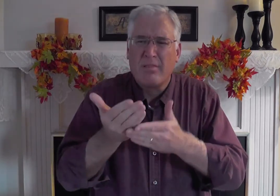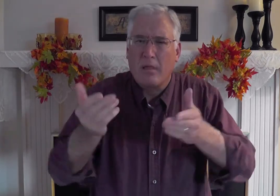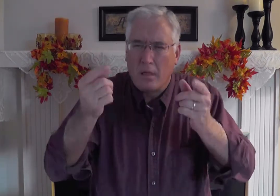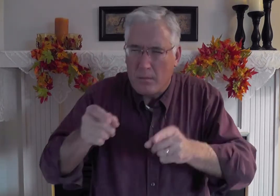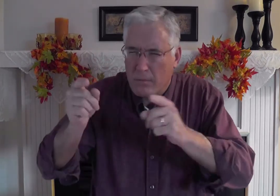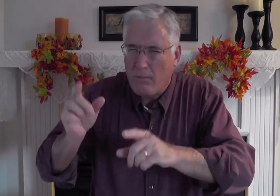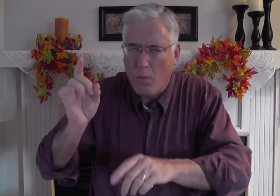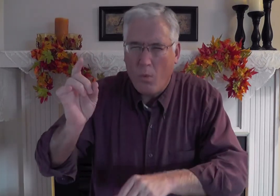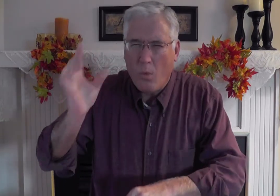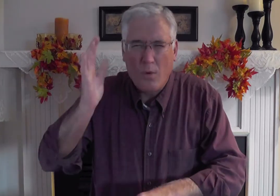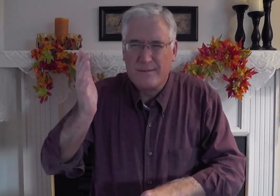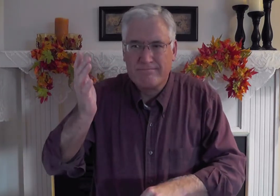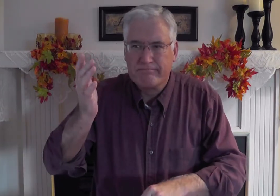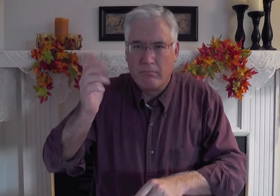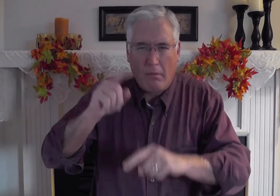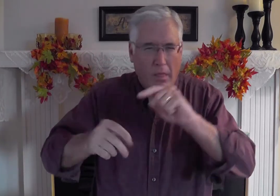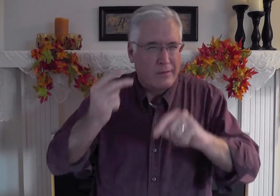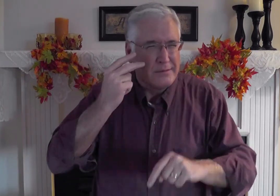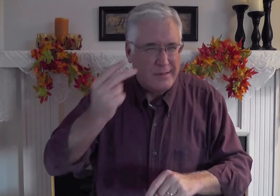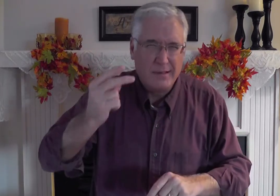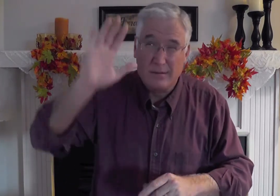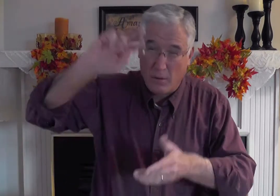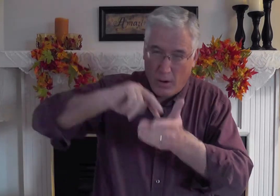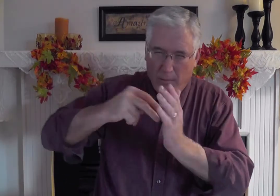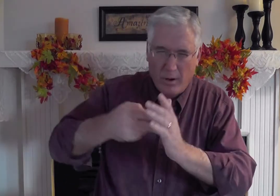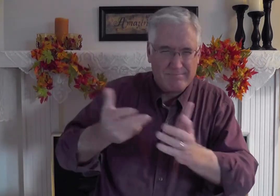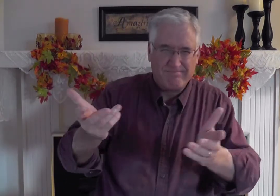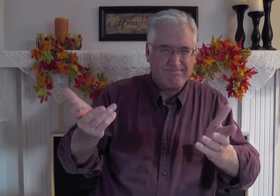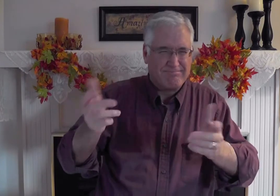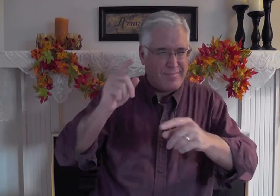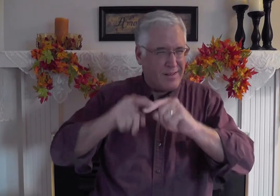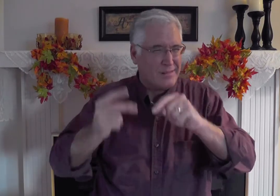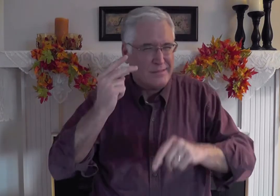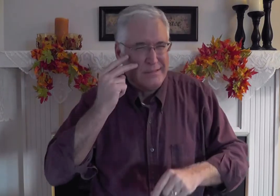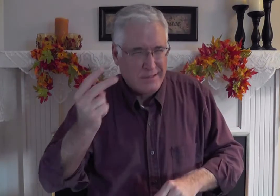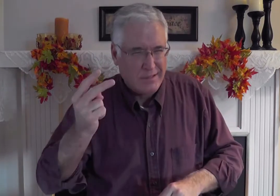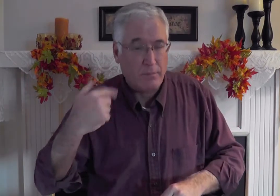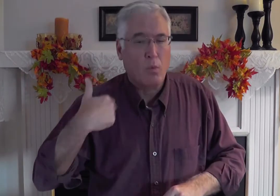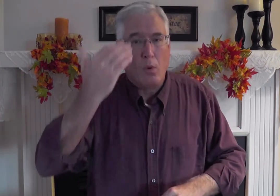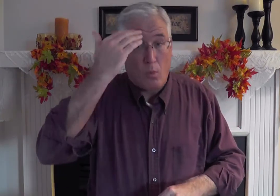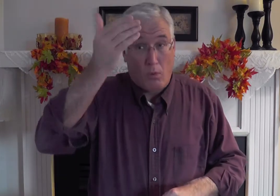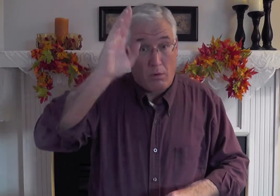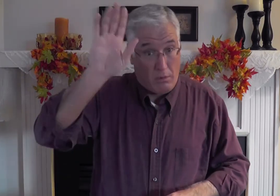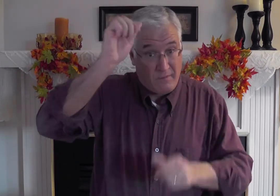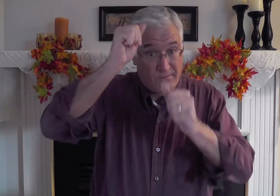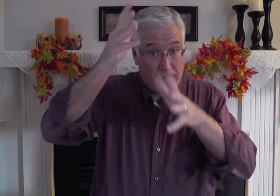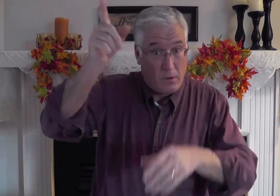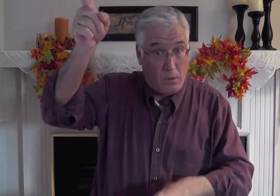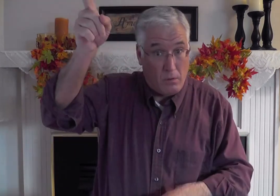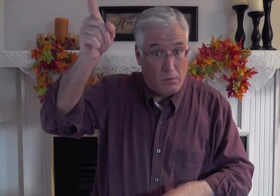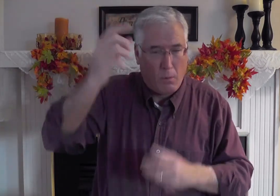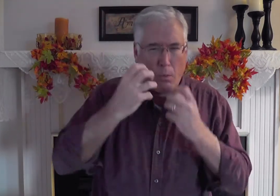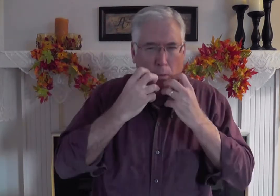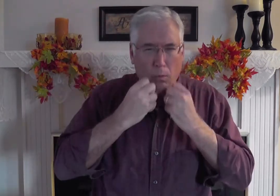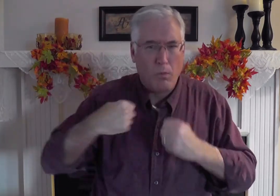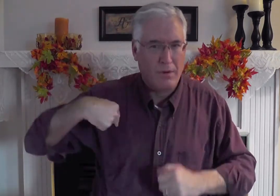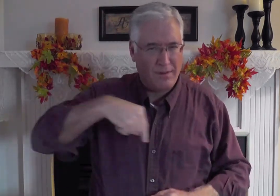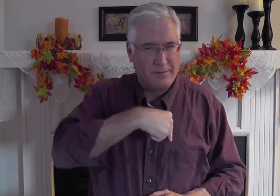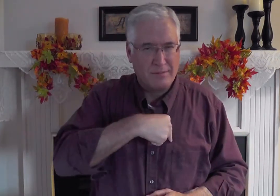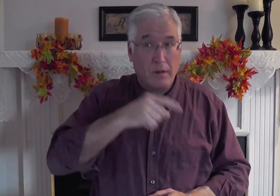comforted me to know that everything that happened, everything that I saw has a purpose, even if I didn't understand it. God the